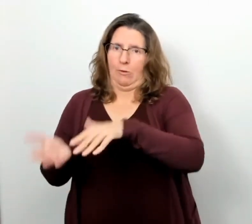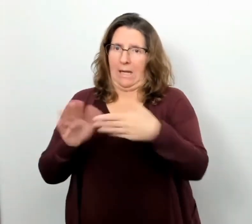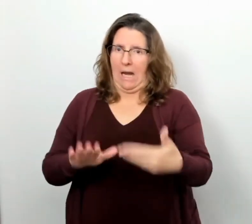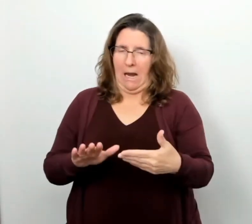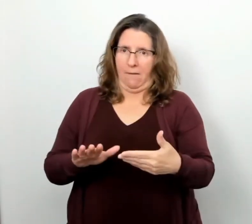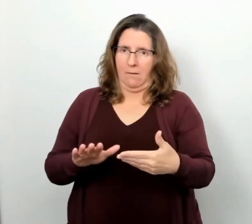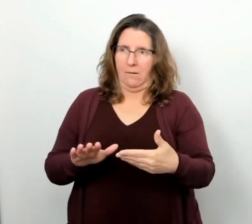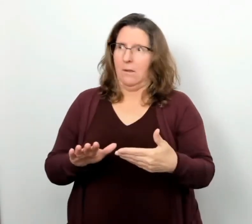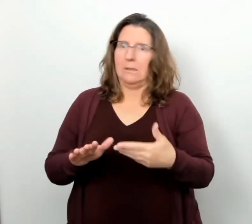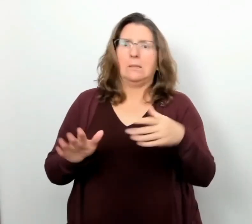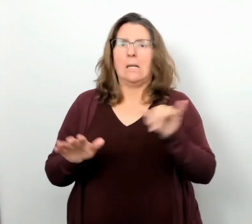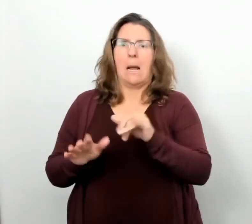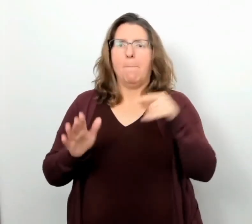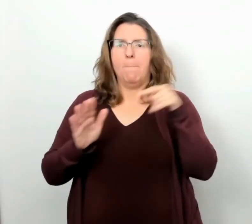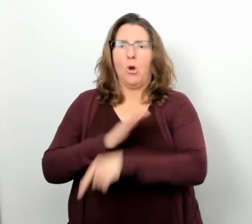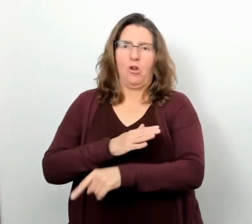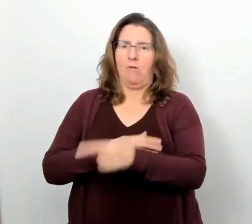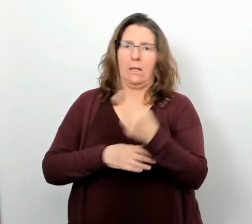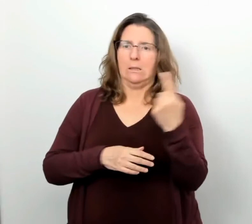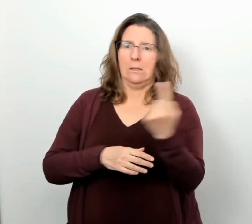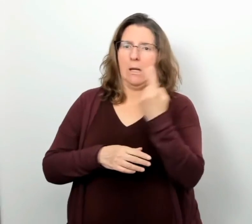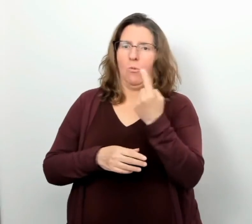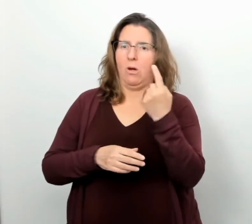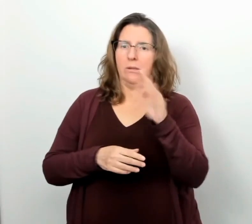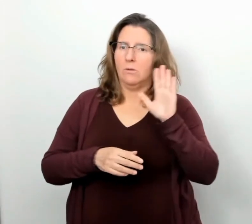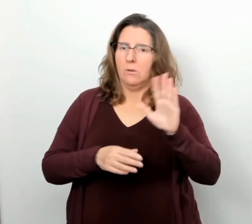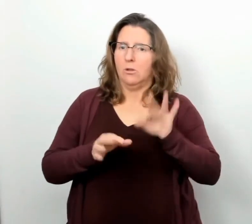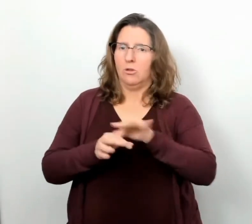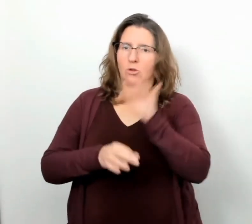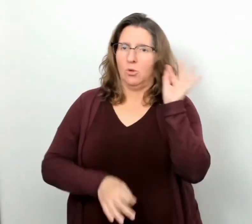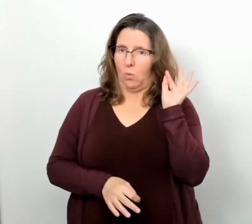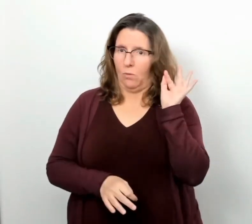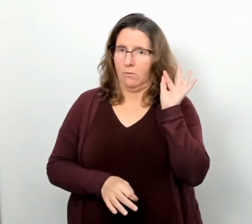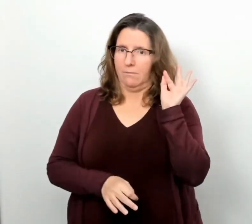social devaluation. Truly, it's the same as murdering someone's soul.